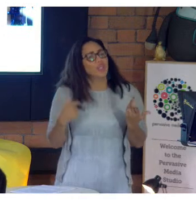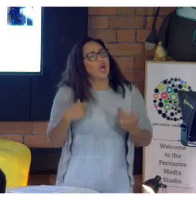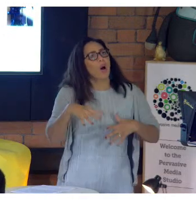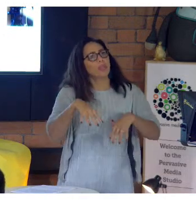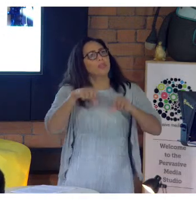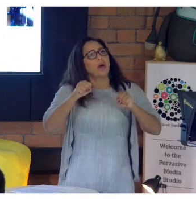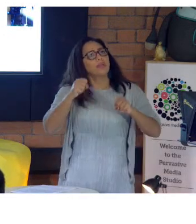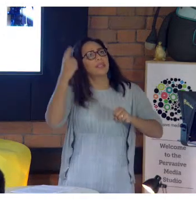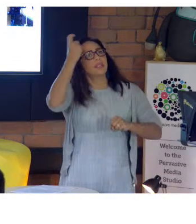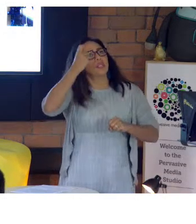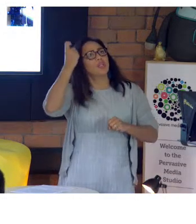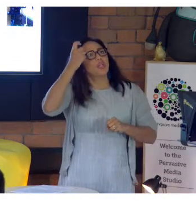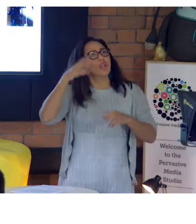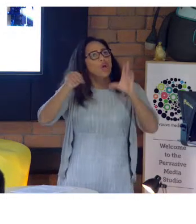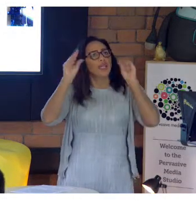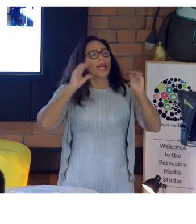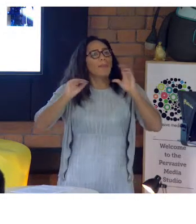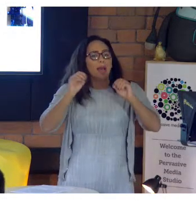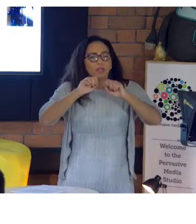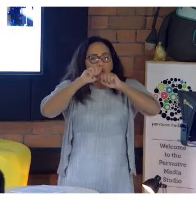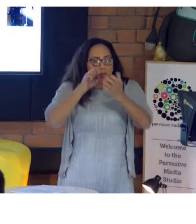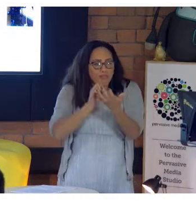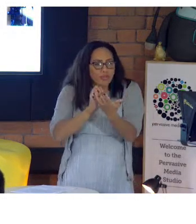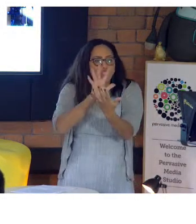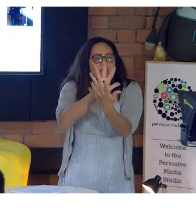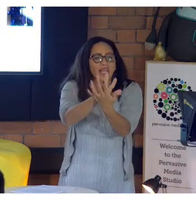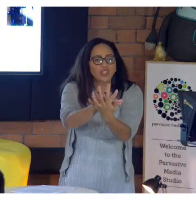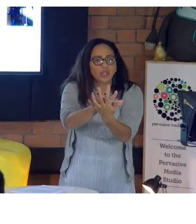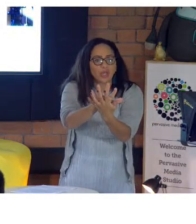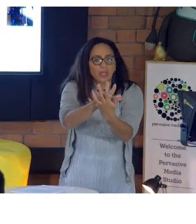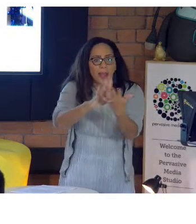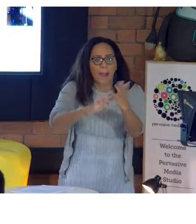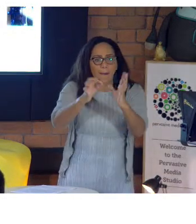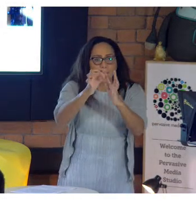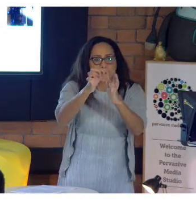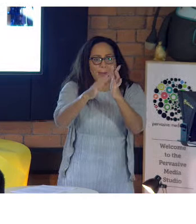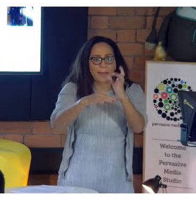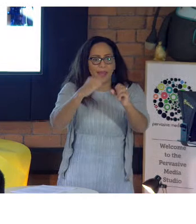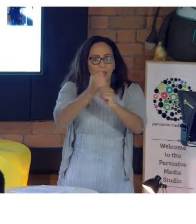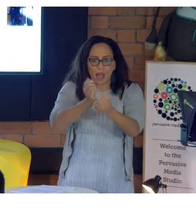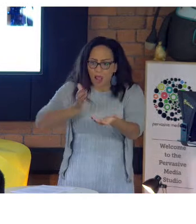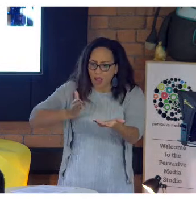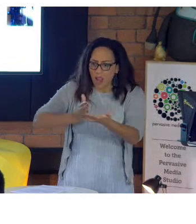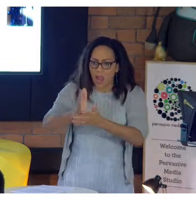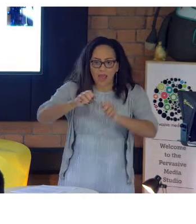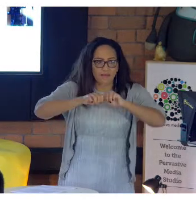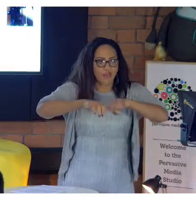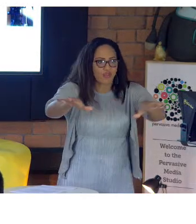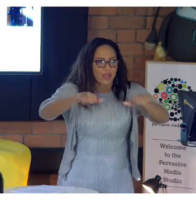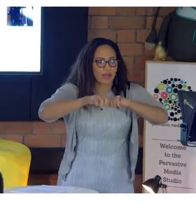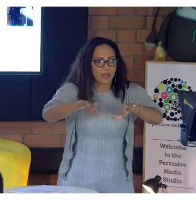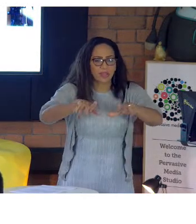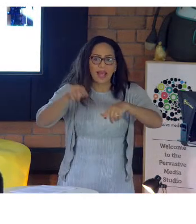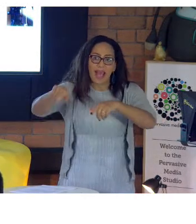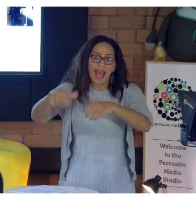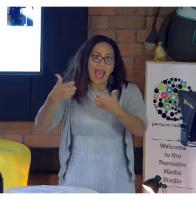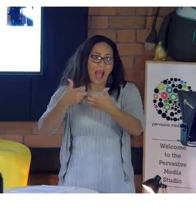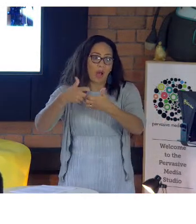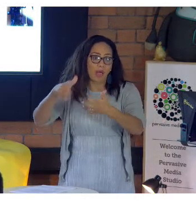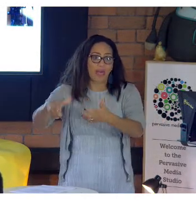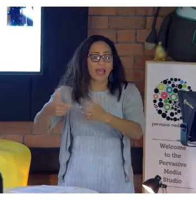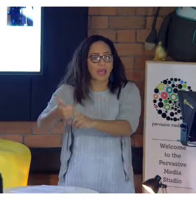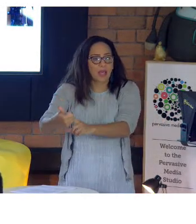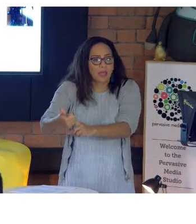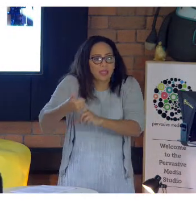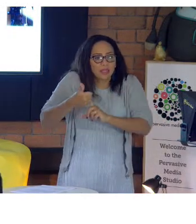learn about projection mapping and live streaming and how we could use those to amplify the live illustration practice. So I